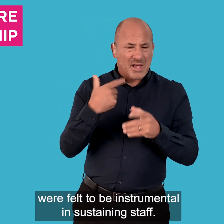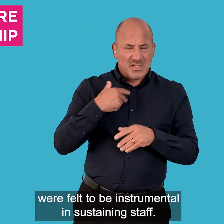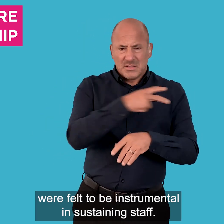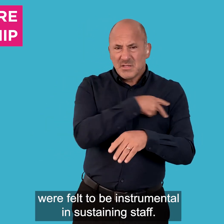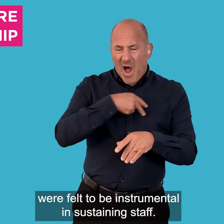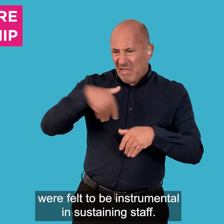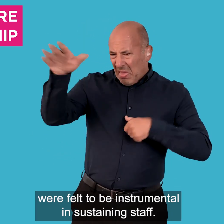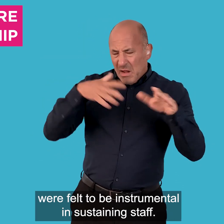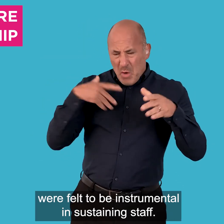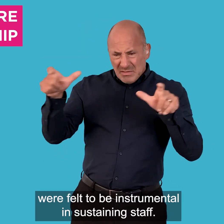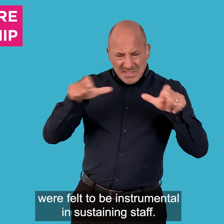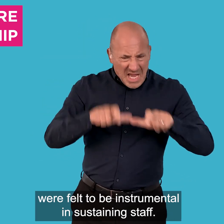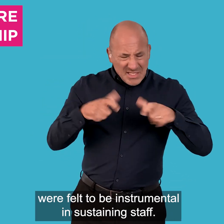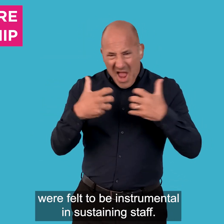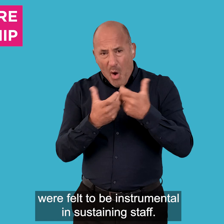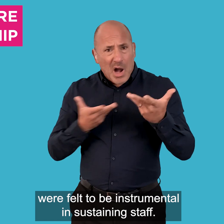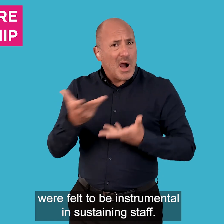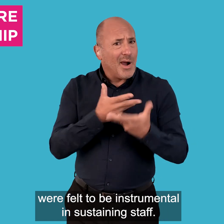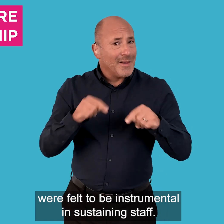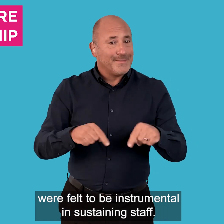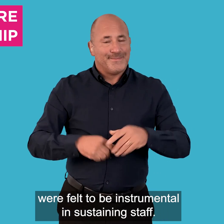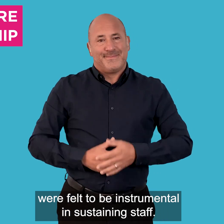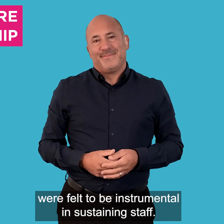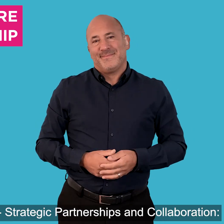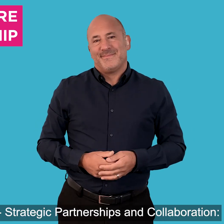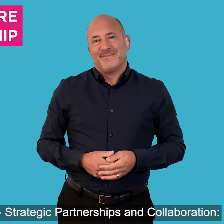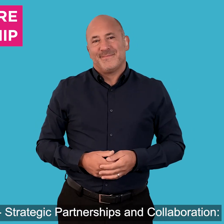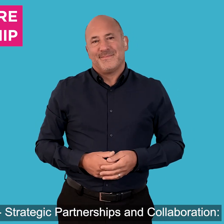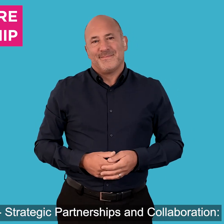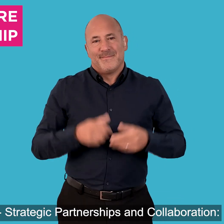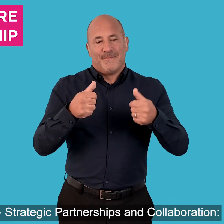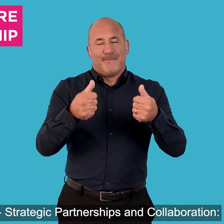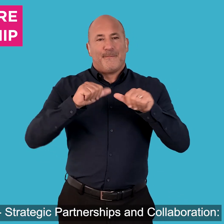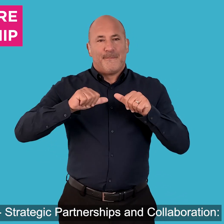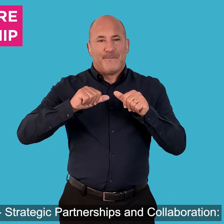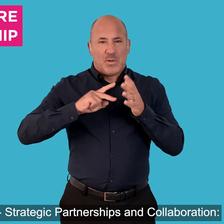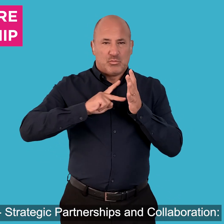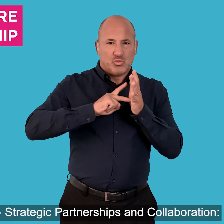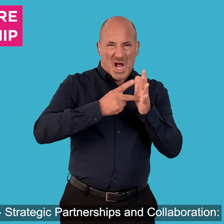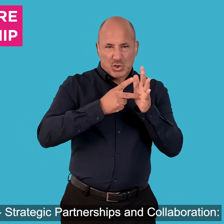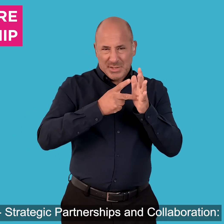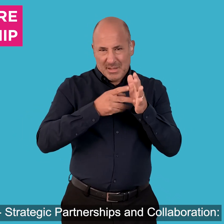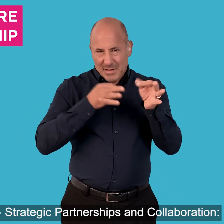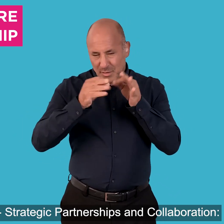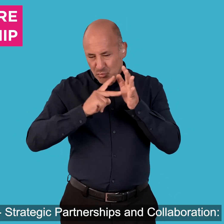were felt to be instrumental in sustaining staff. Strategic partnership and